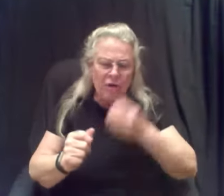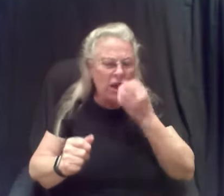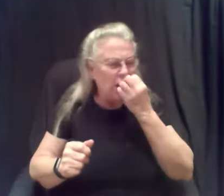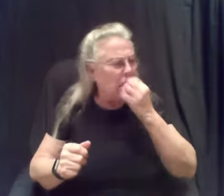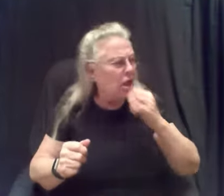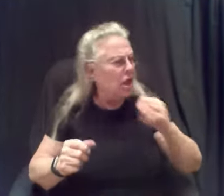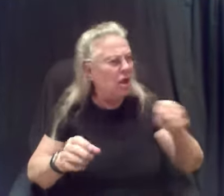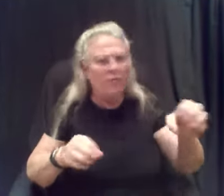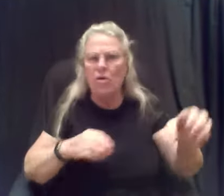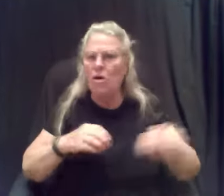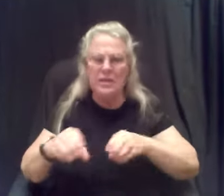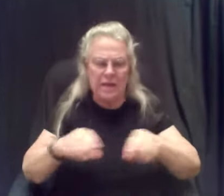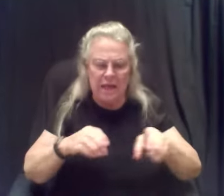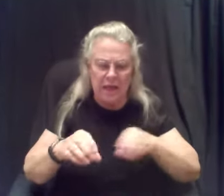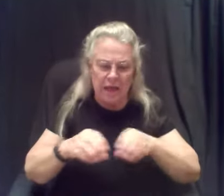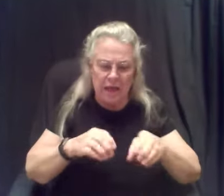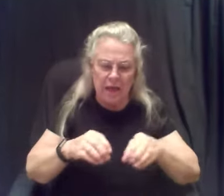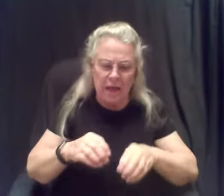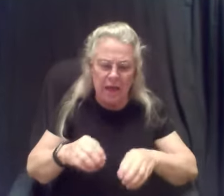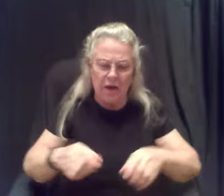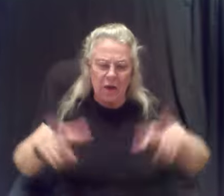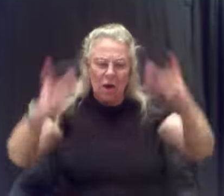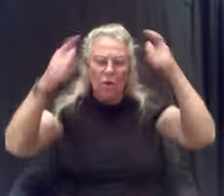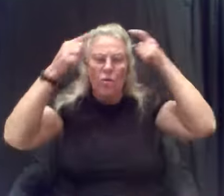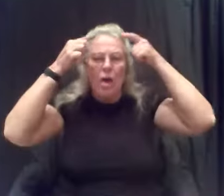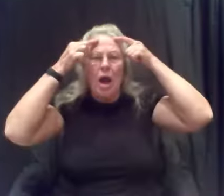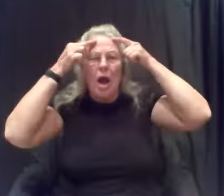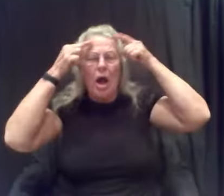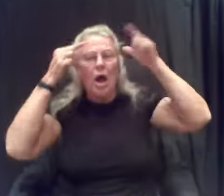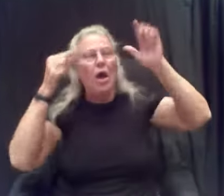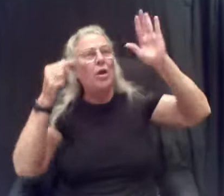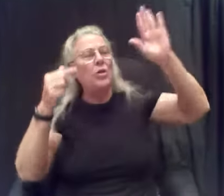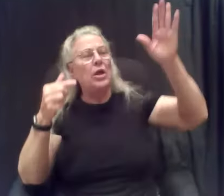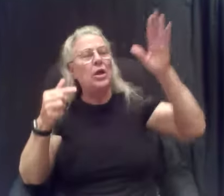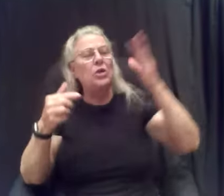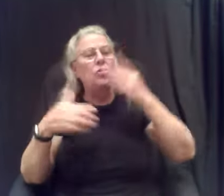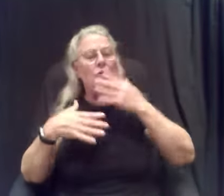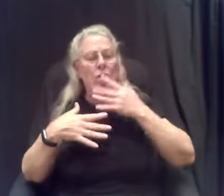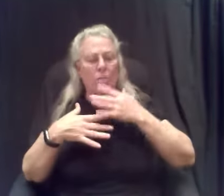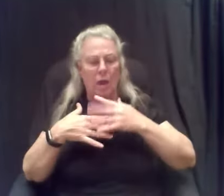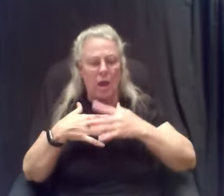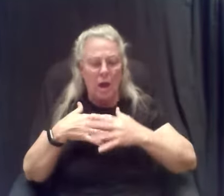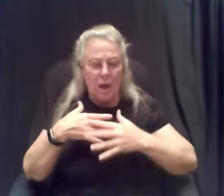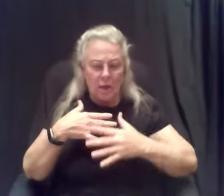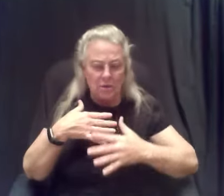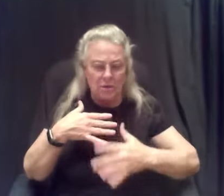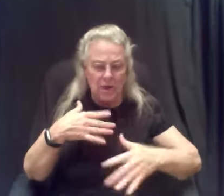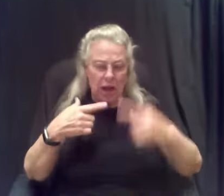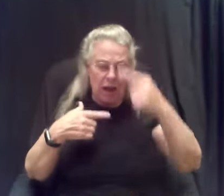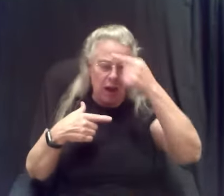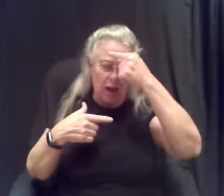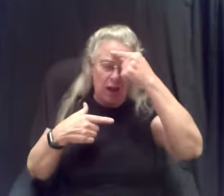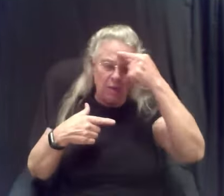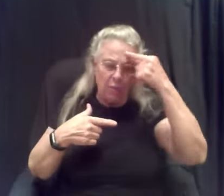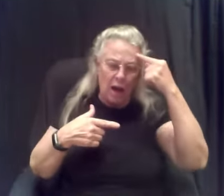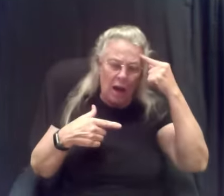evil deed, crowning your blood-stained brow.